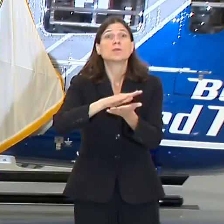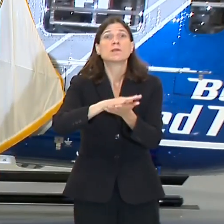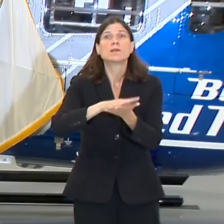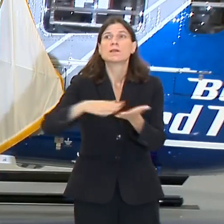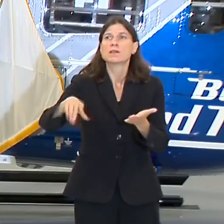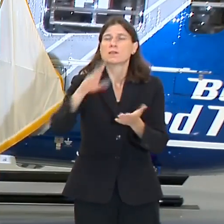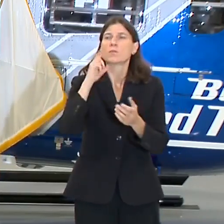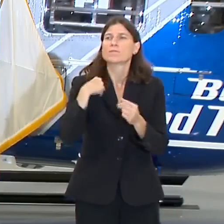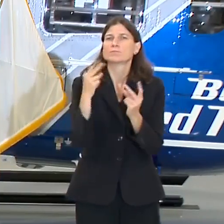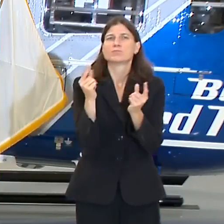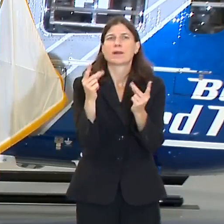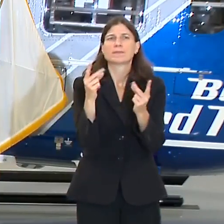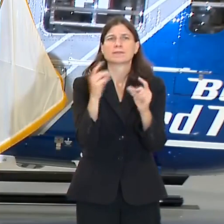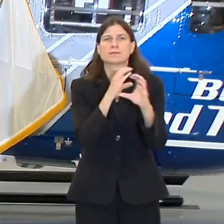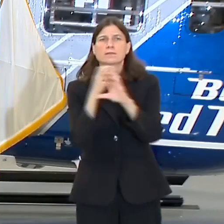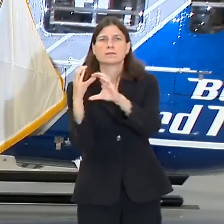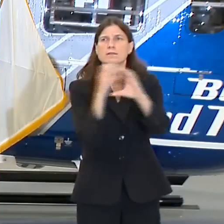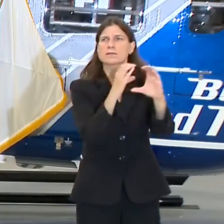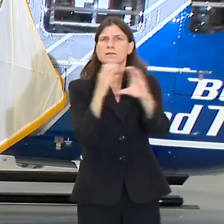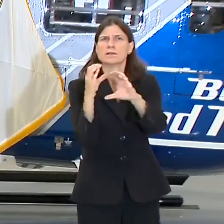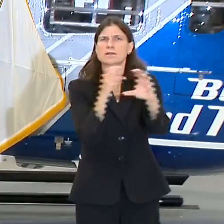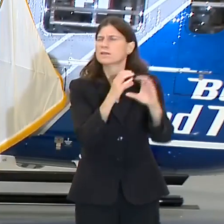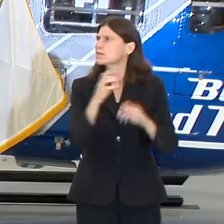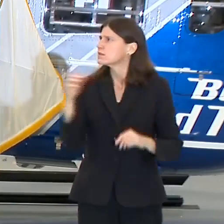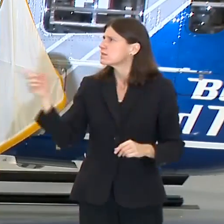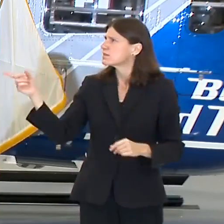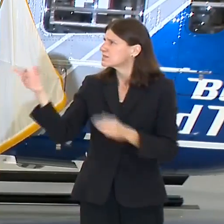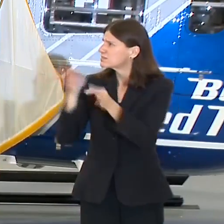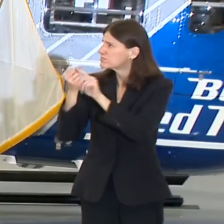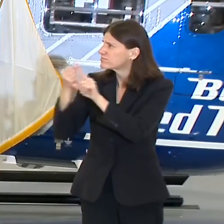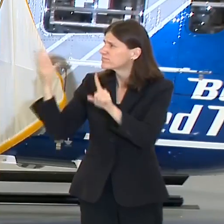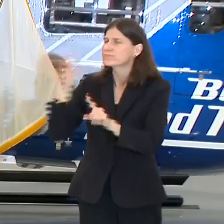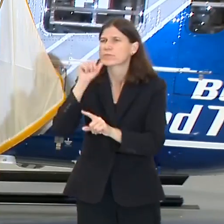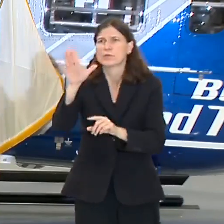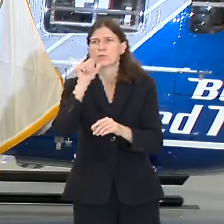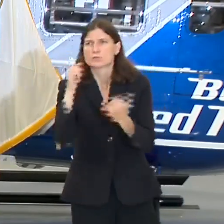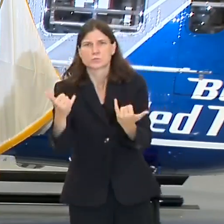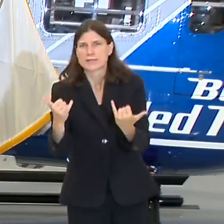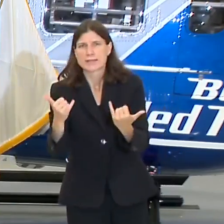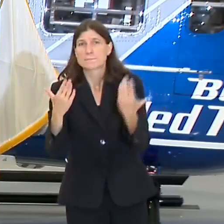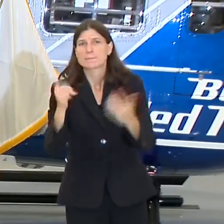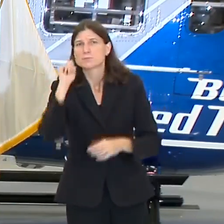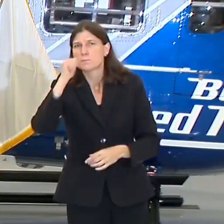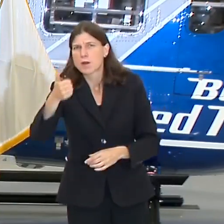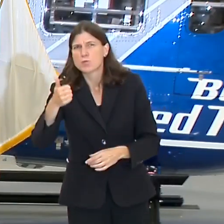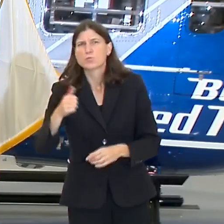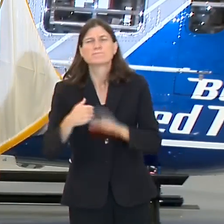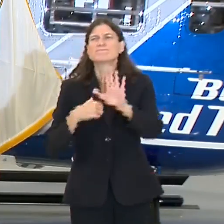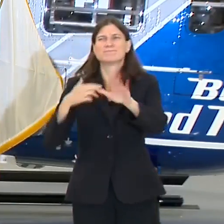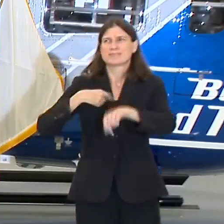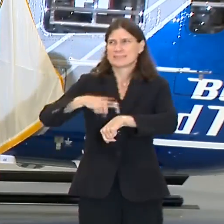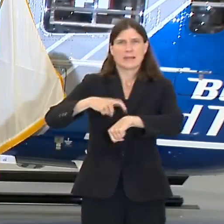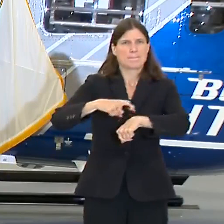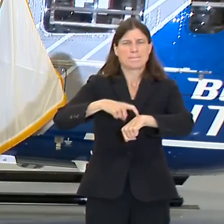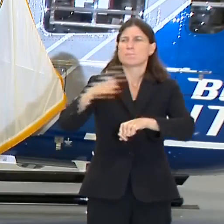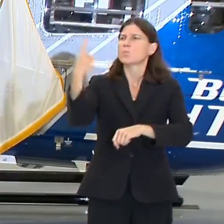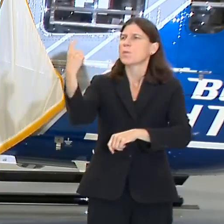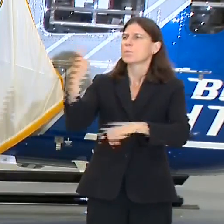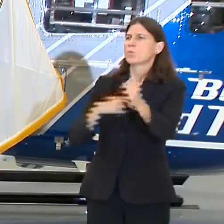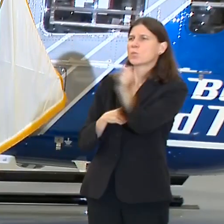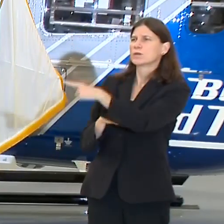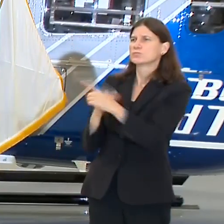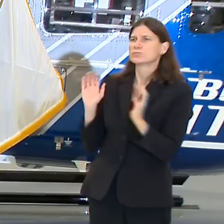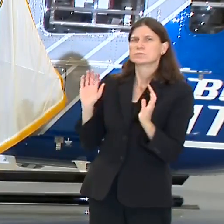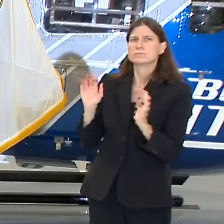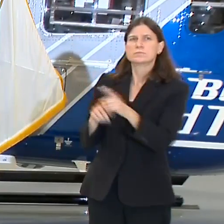Sure, in a few days. Last question. Governor, a lot of experts are saying that it would be helpful to the public